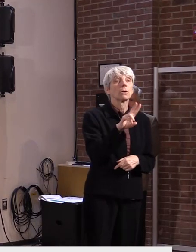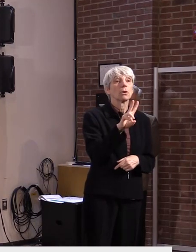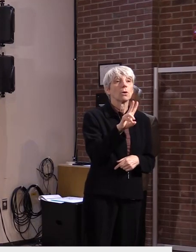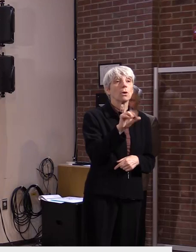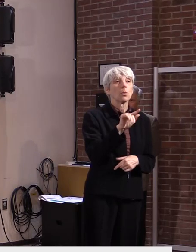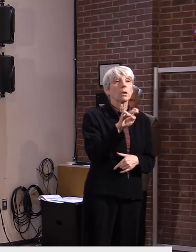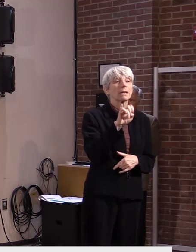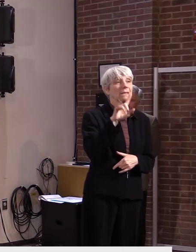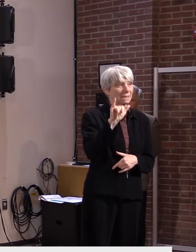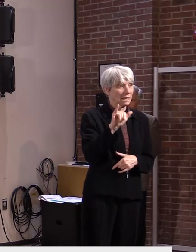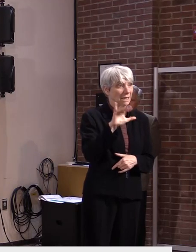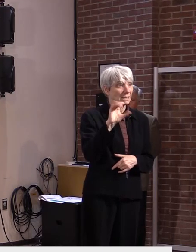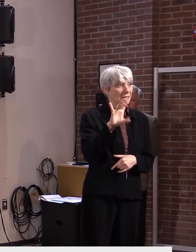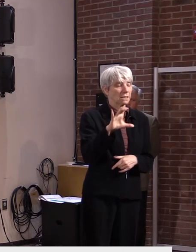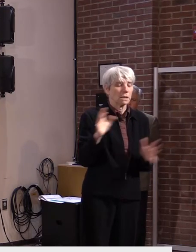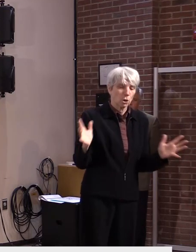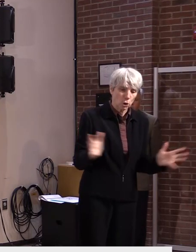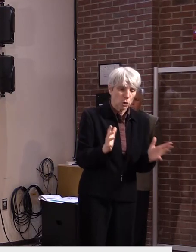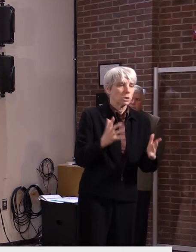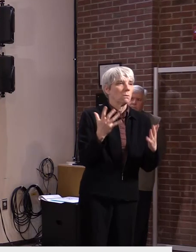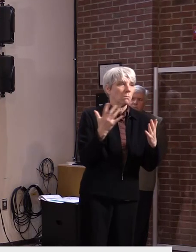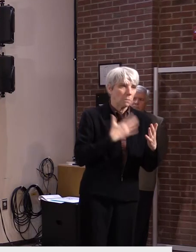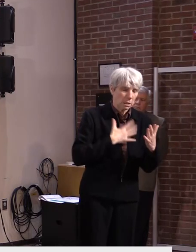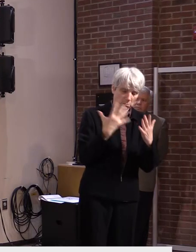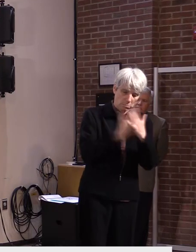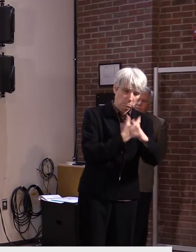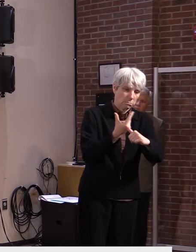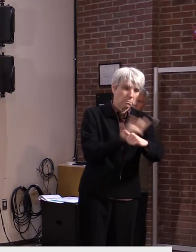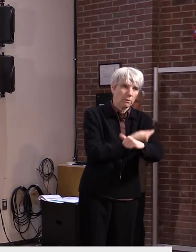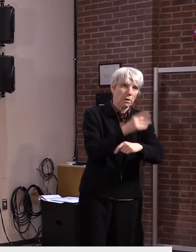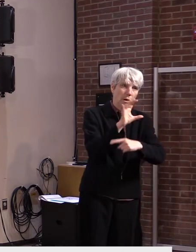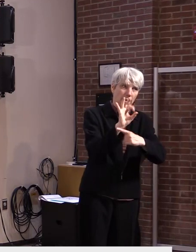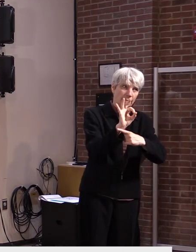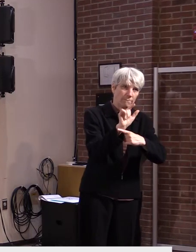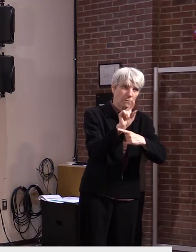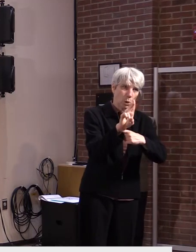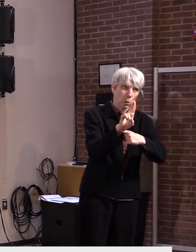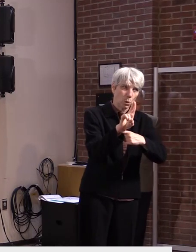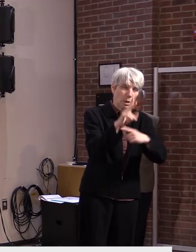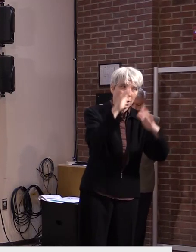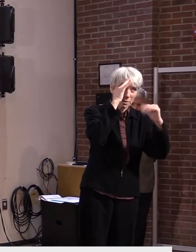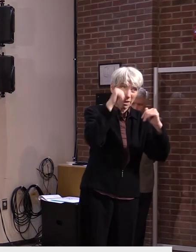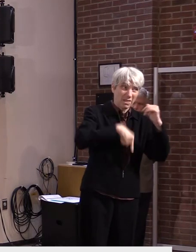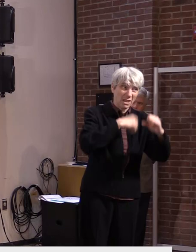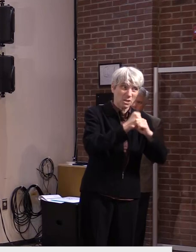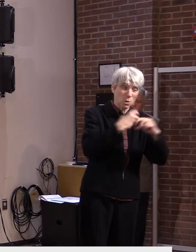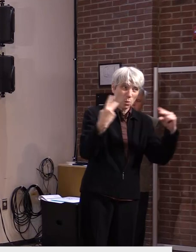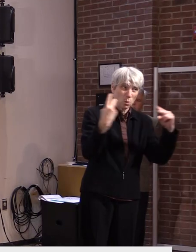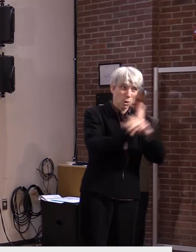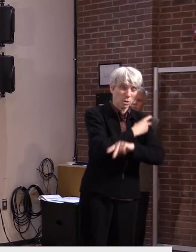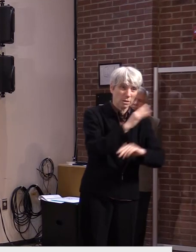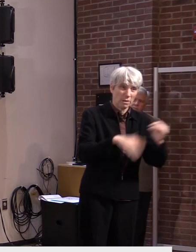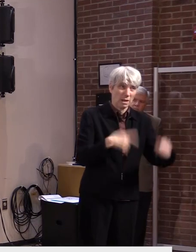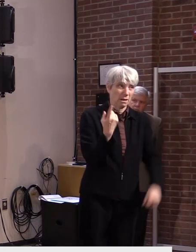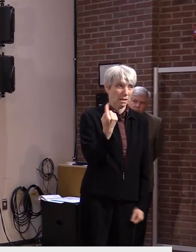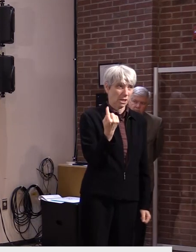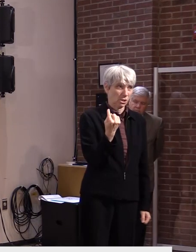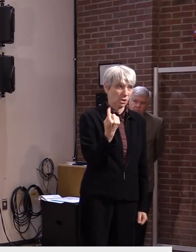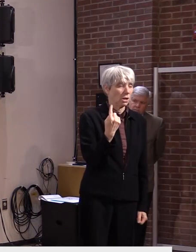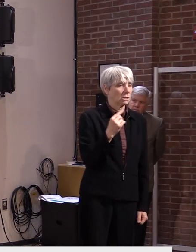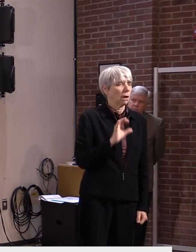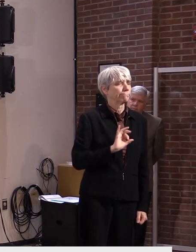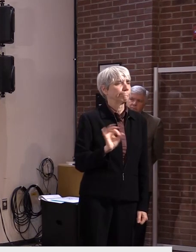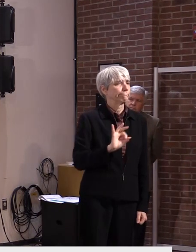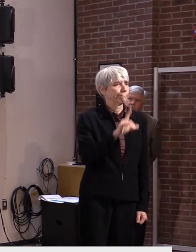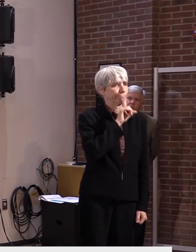people to get their flu shots because they expect this to be a more severe flu season after a mild one last